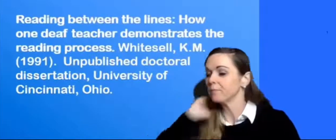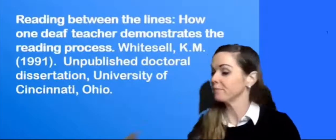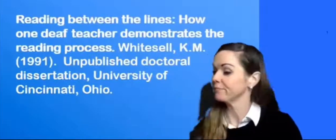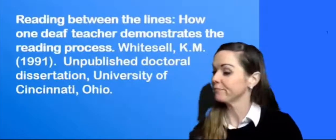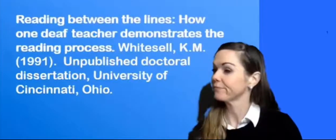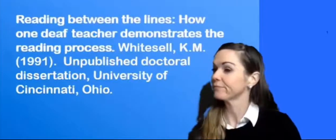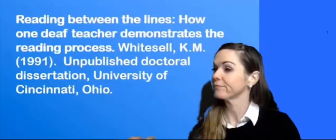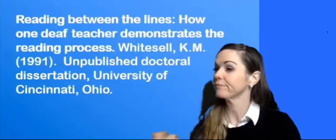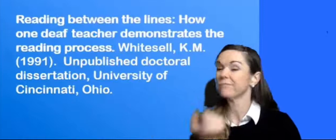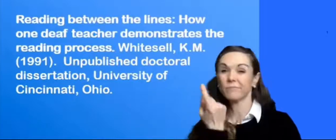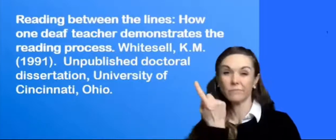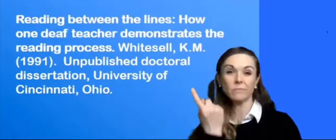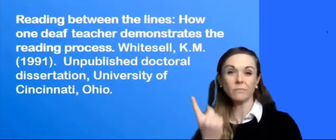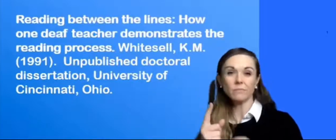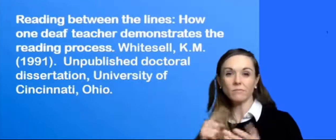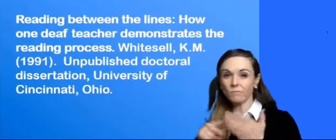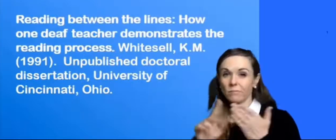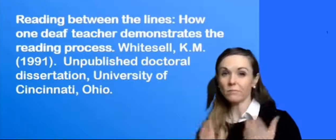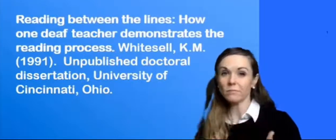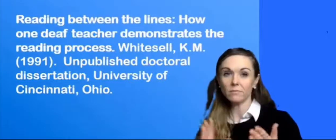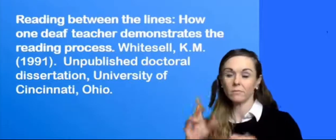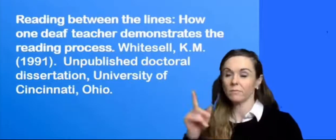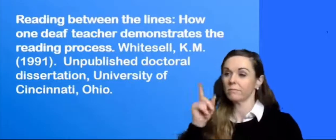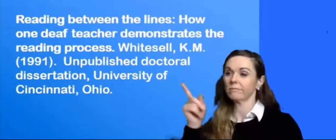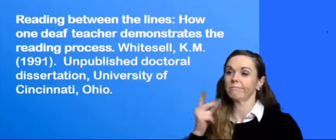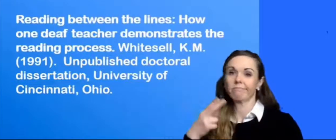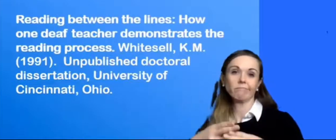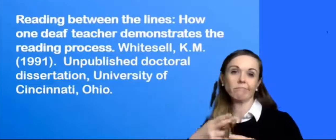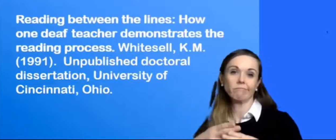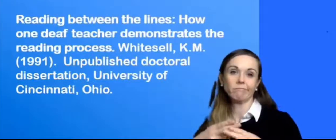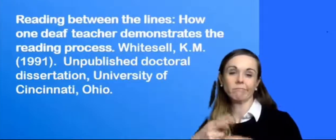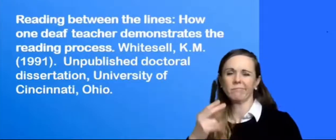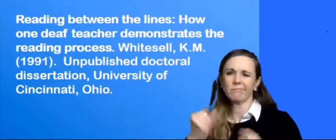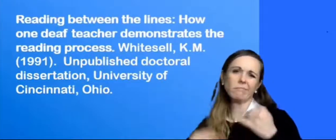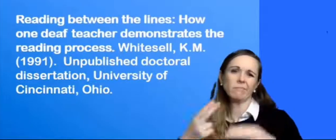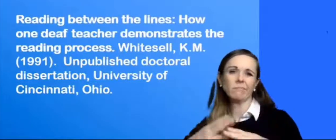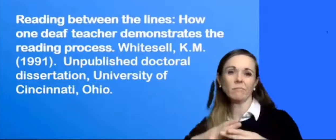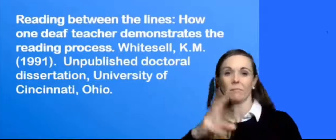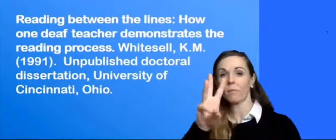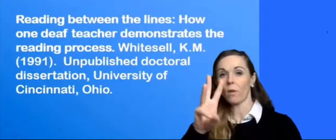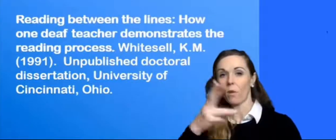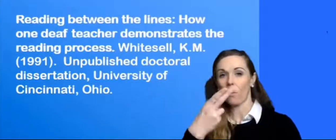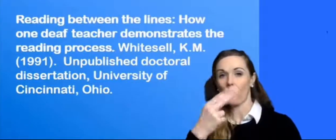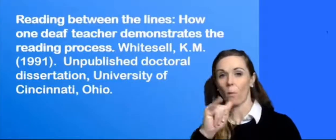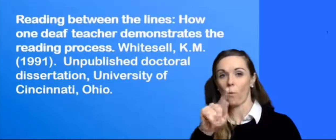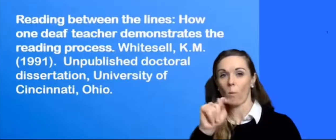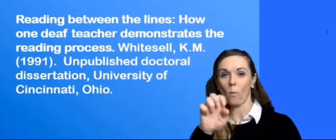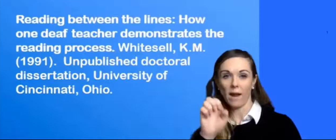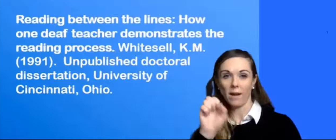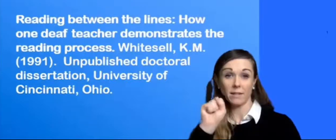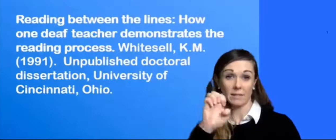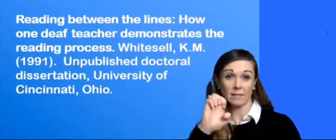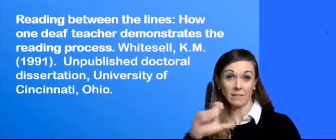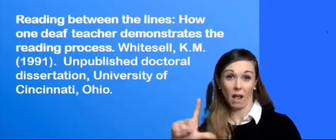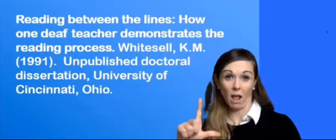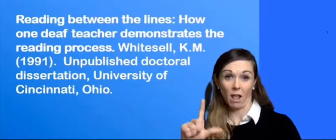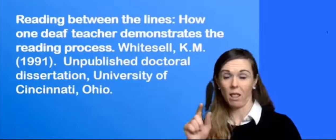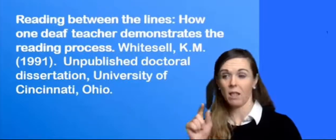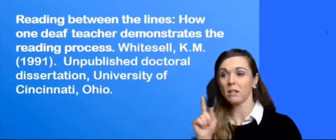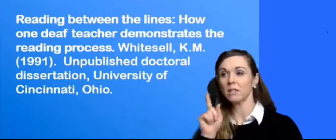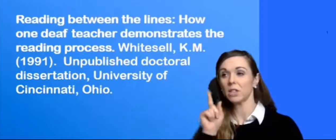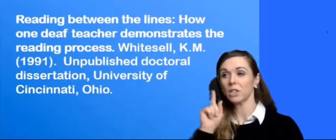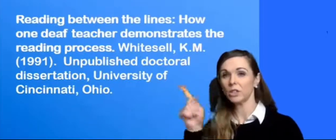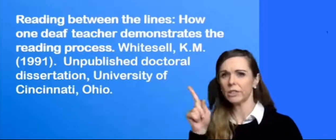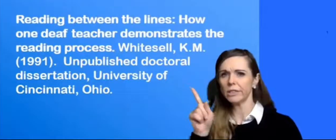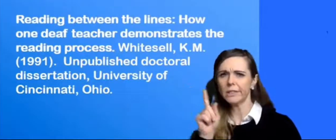and have high expectations for themselves to do really well. So there's one